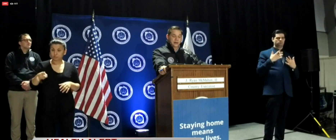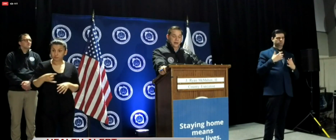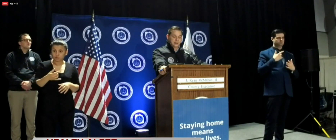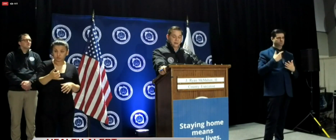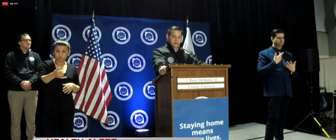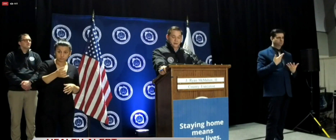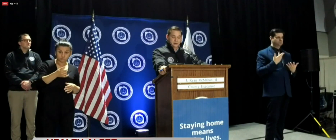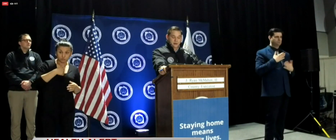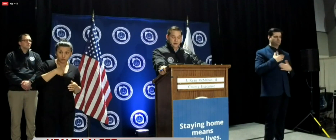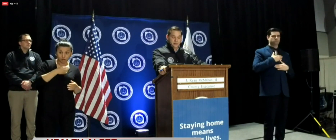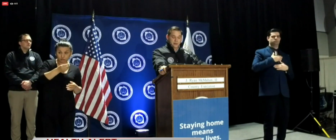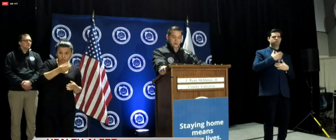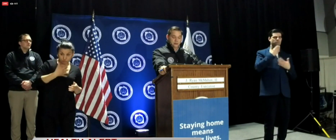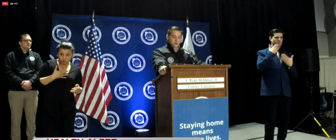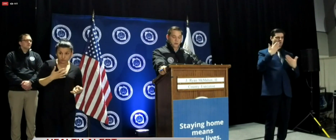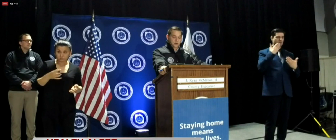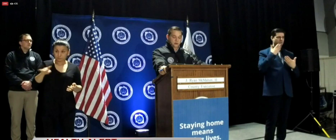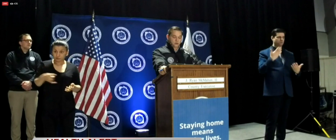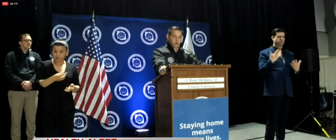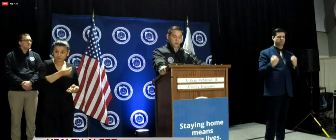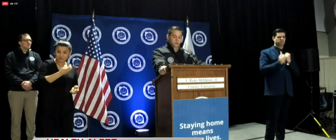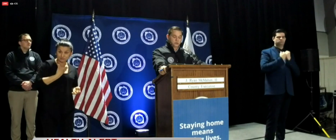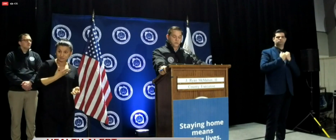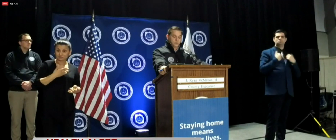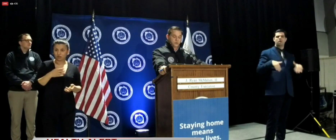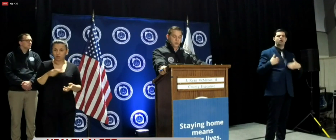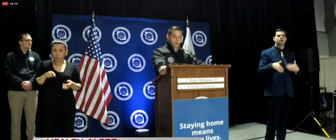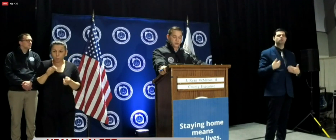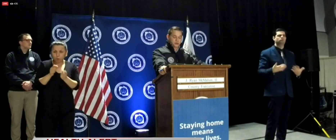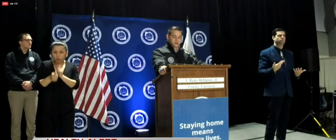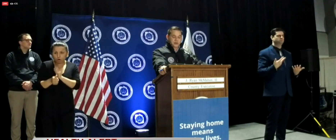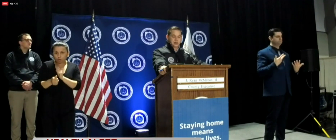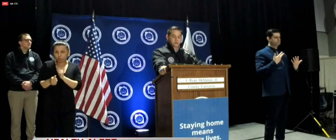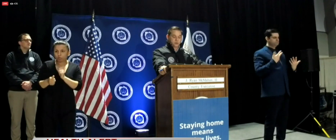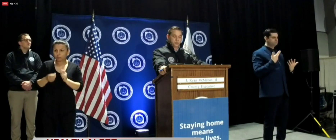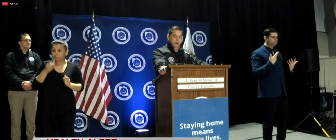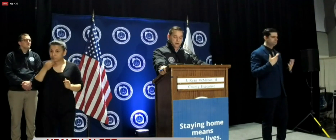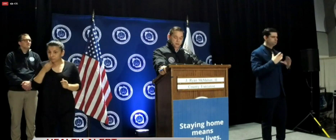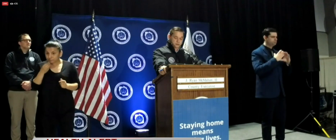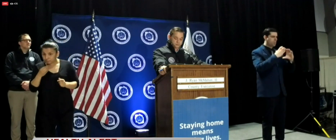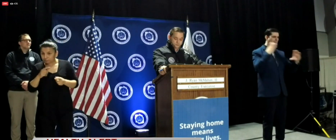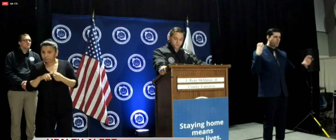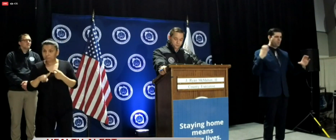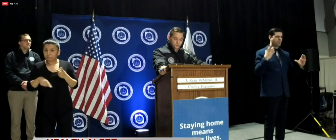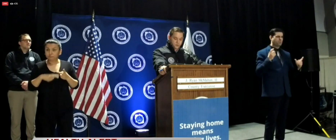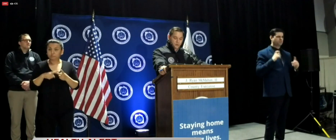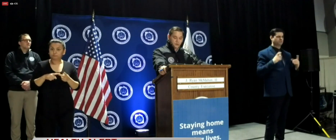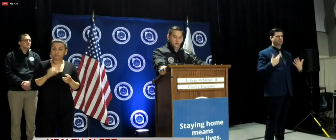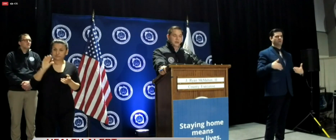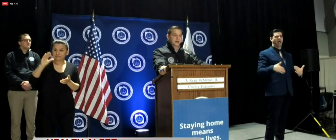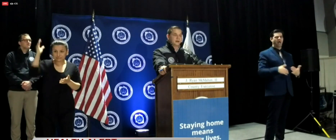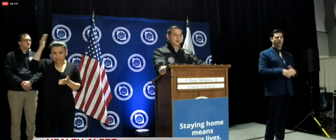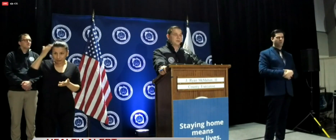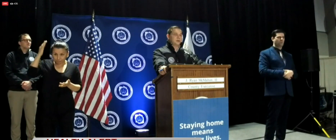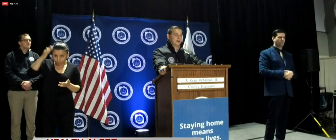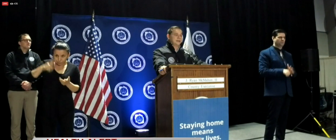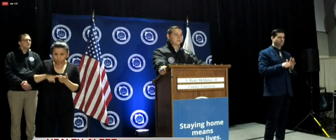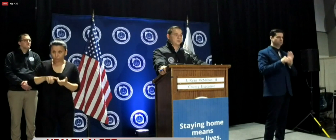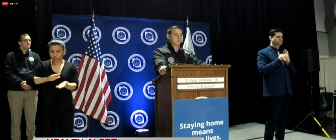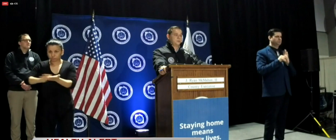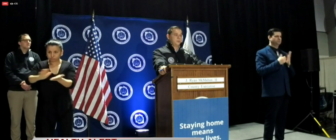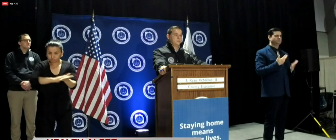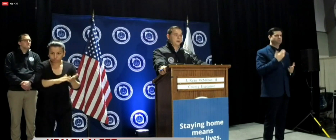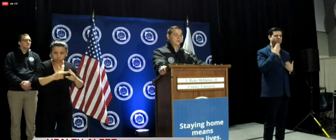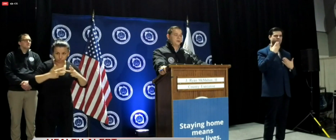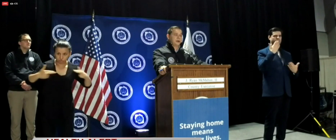way again, and they donated truckloads of food, toiletries, and household products. Again, we couldn't ask